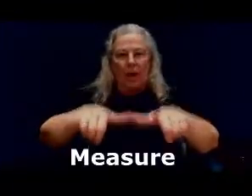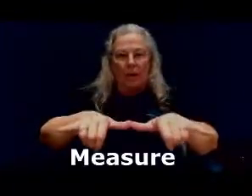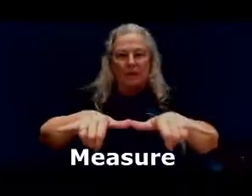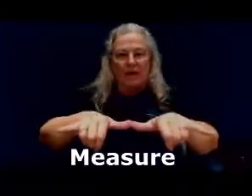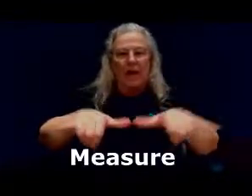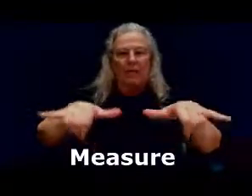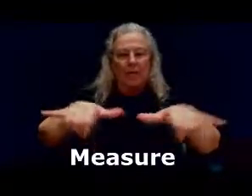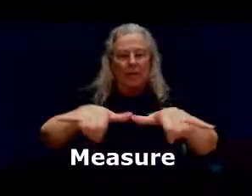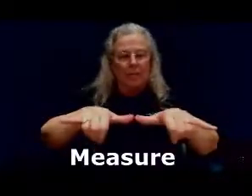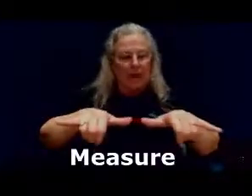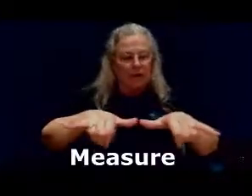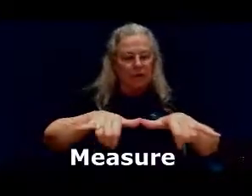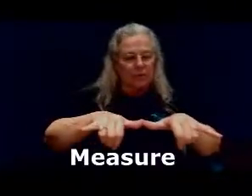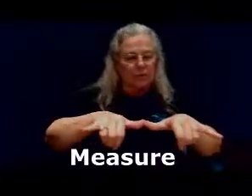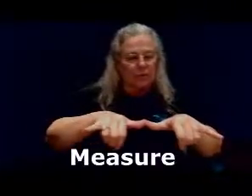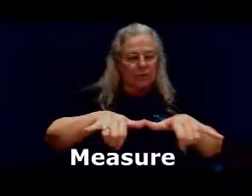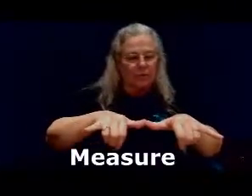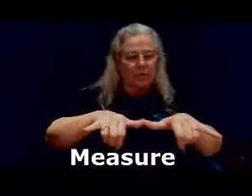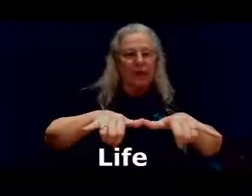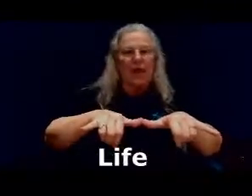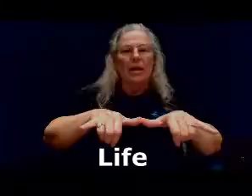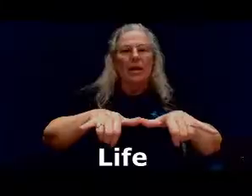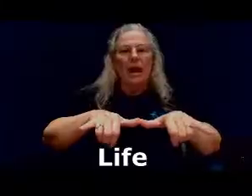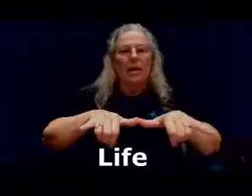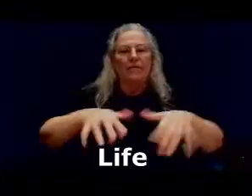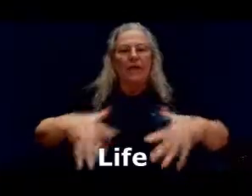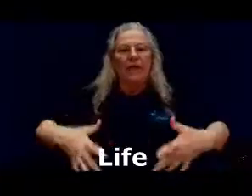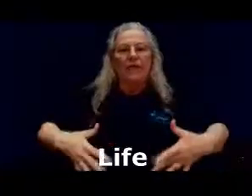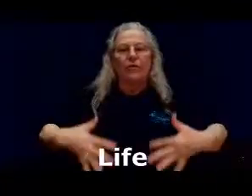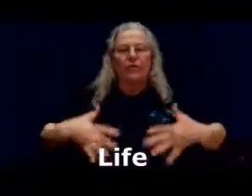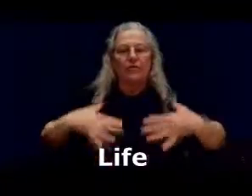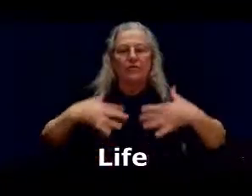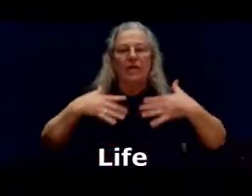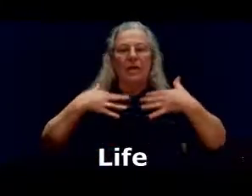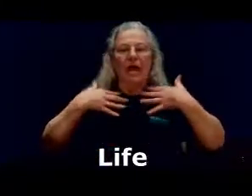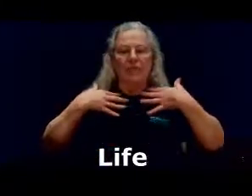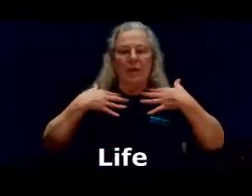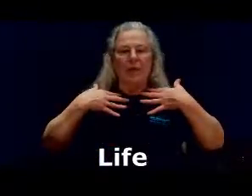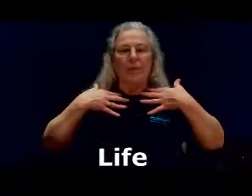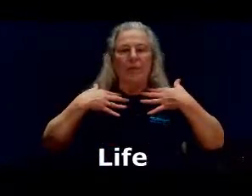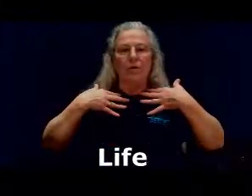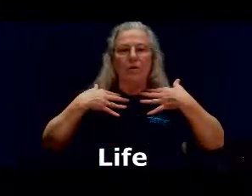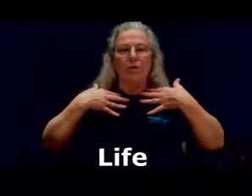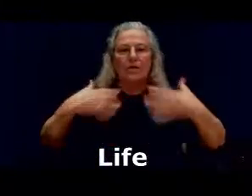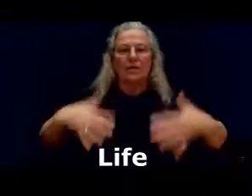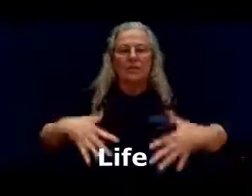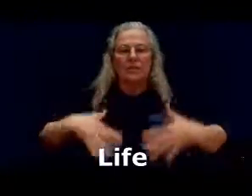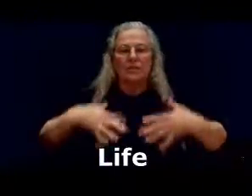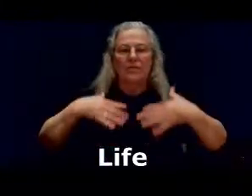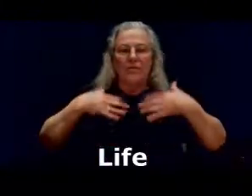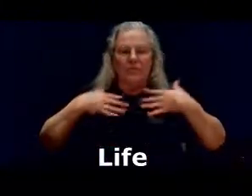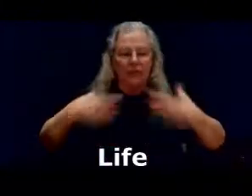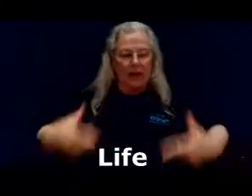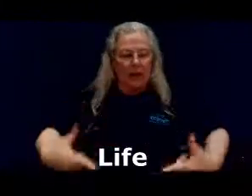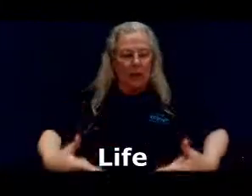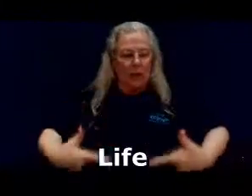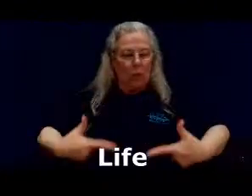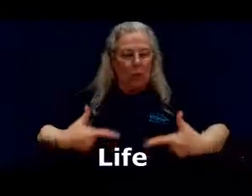palms down. Measure. Life, if you think of the lifeblood in a person that flows up with